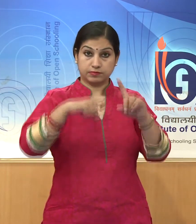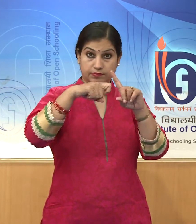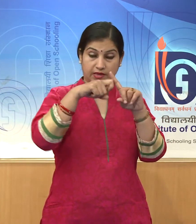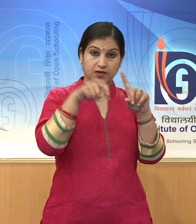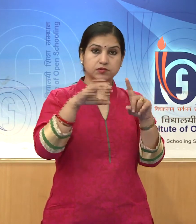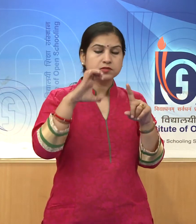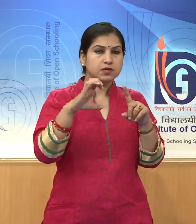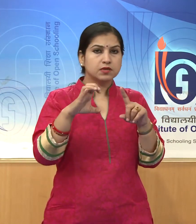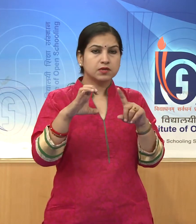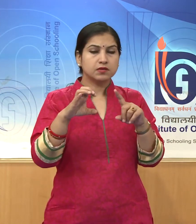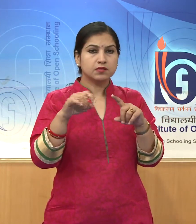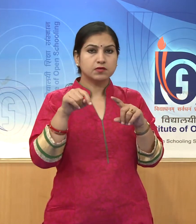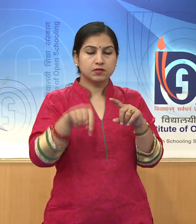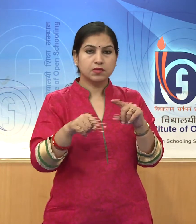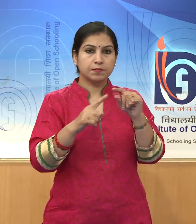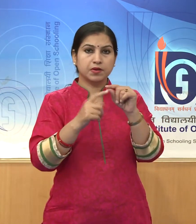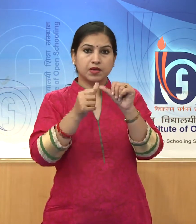K.C. S. Panikar